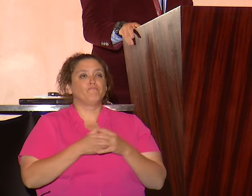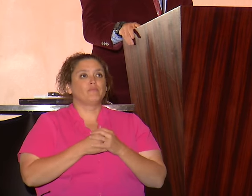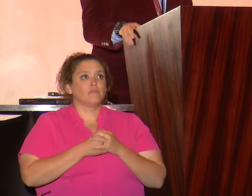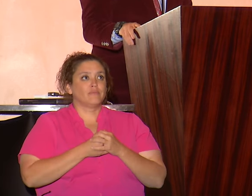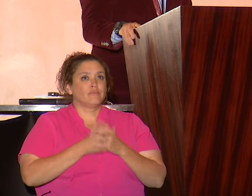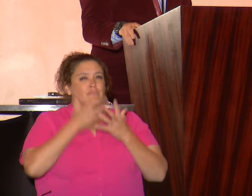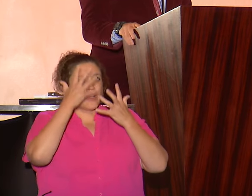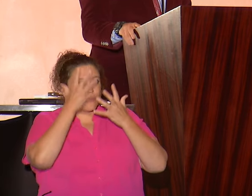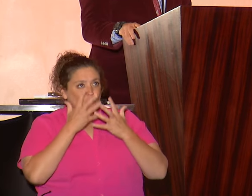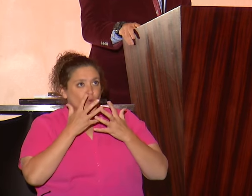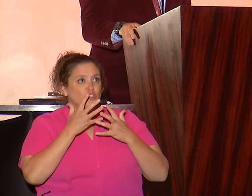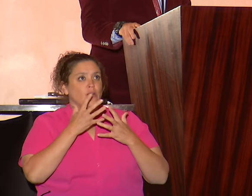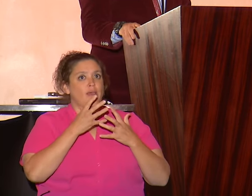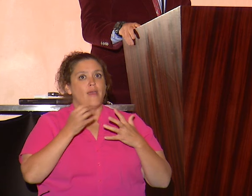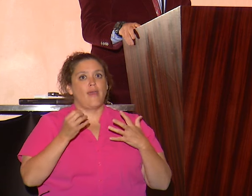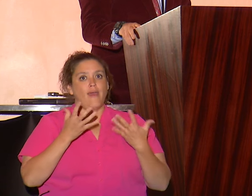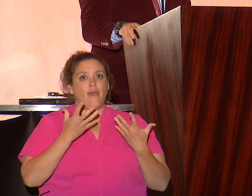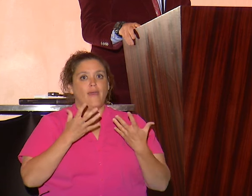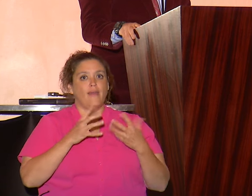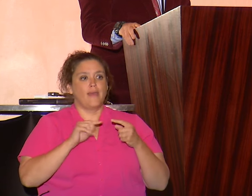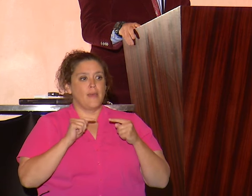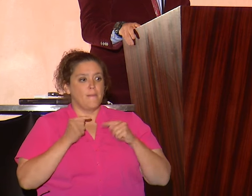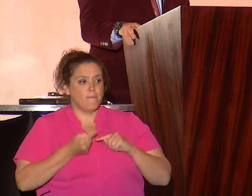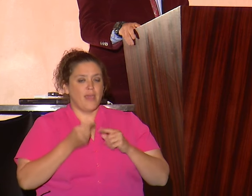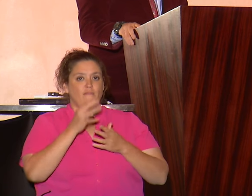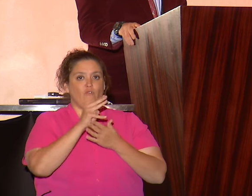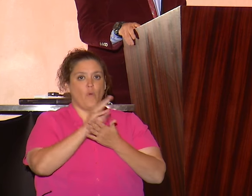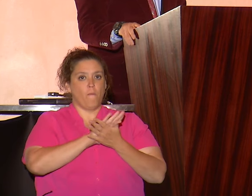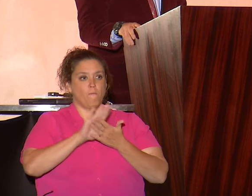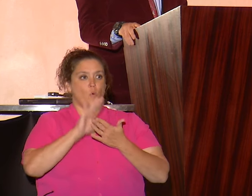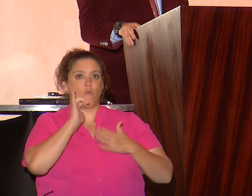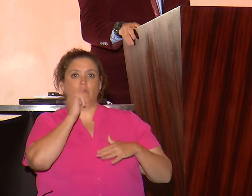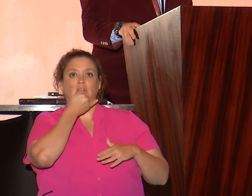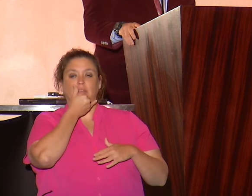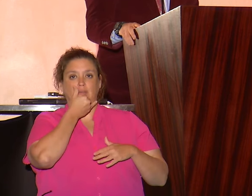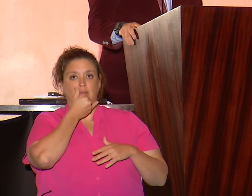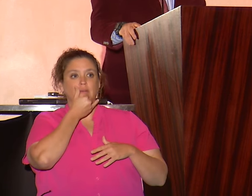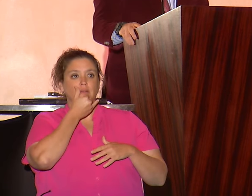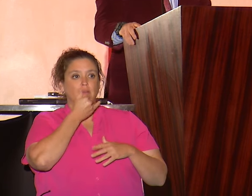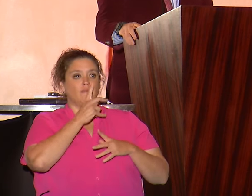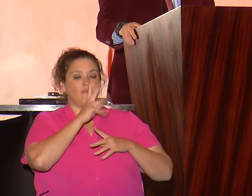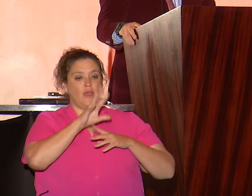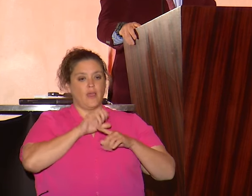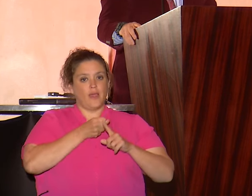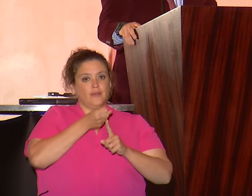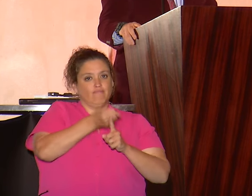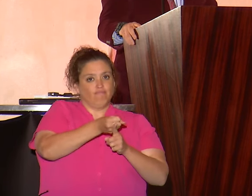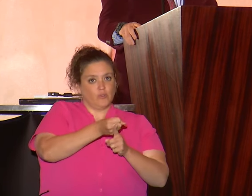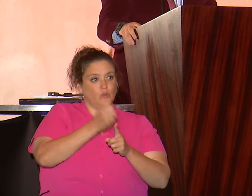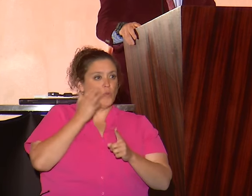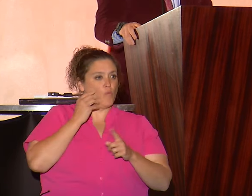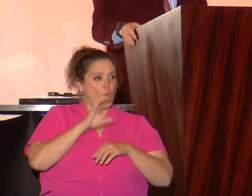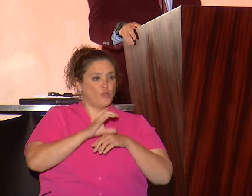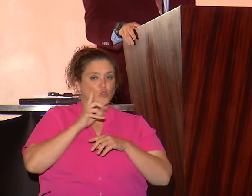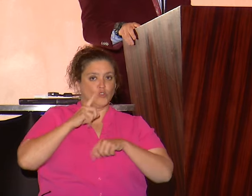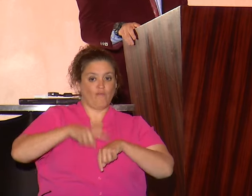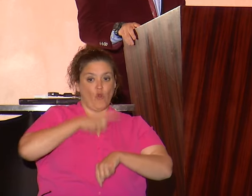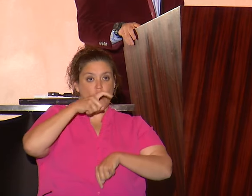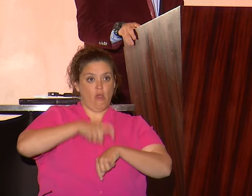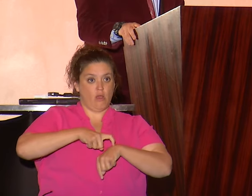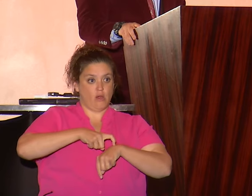quite painful moral failing that has afflicted the Mormon Church for so long. It